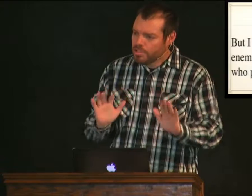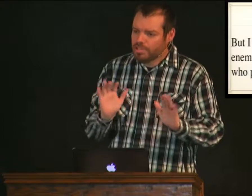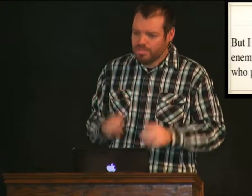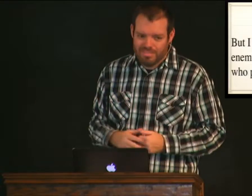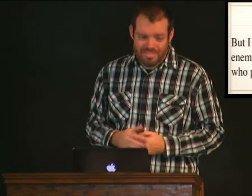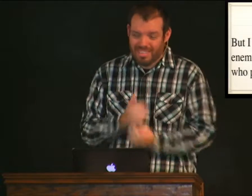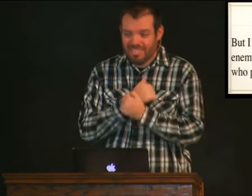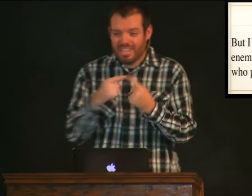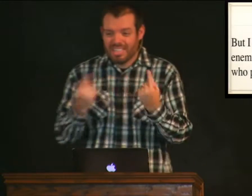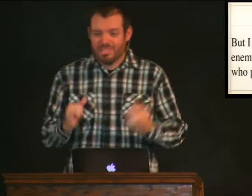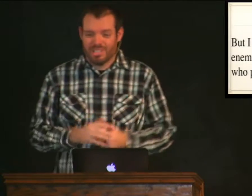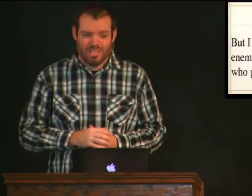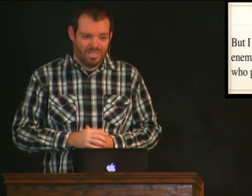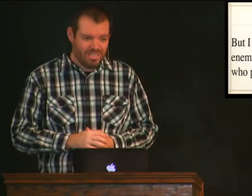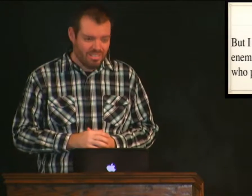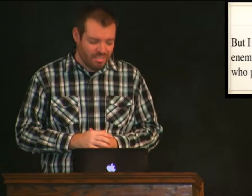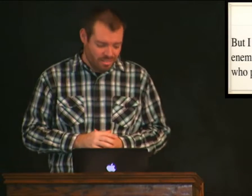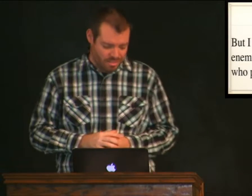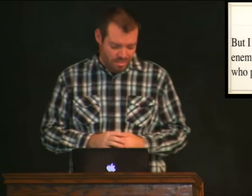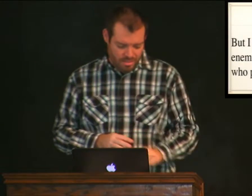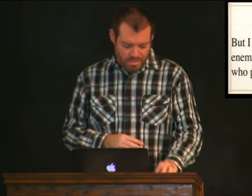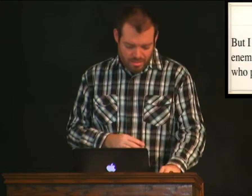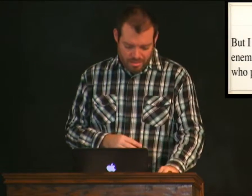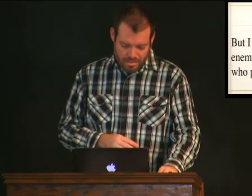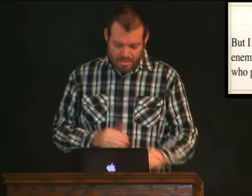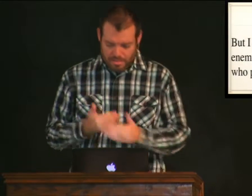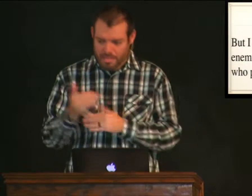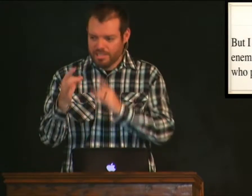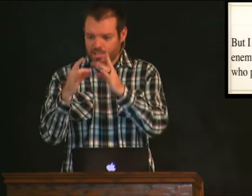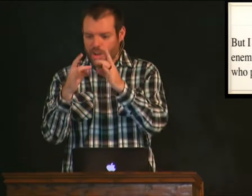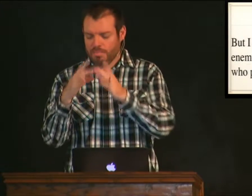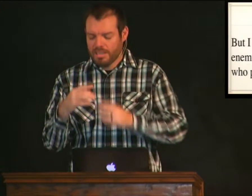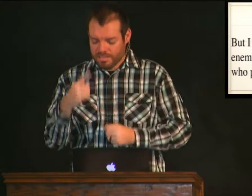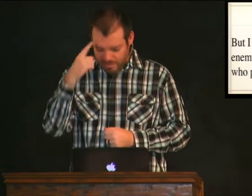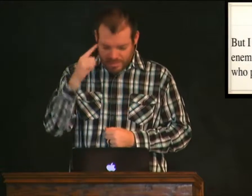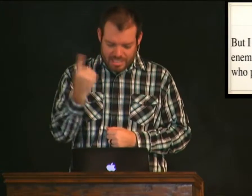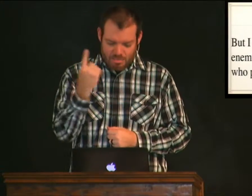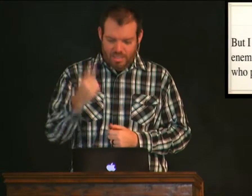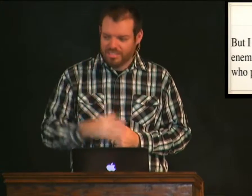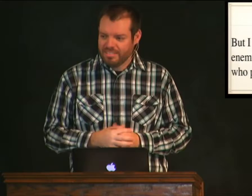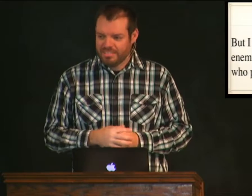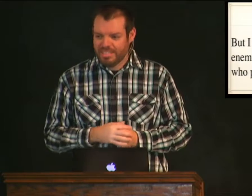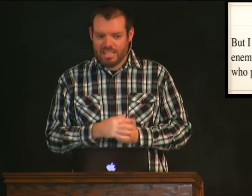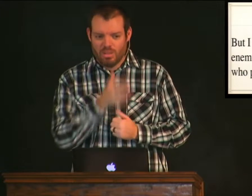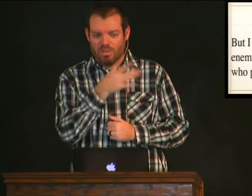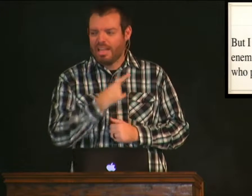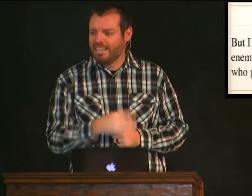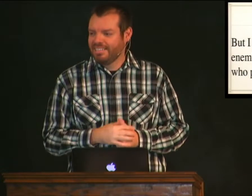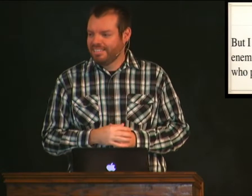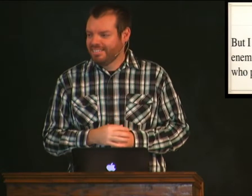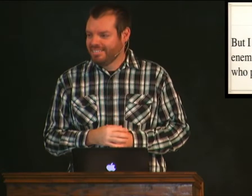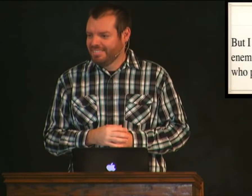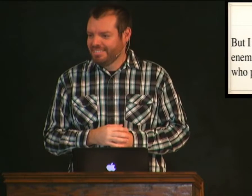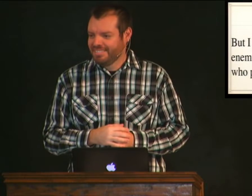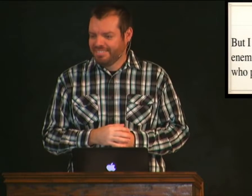It pushes you to love your enemies too. Buy Starbucks for someone that you don't